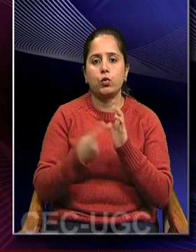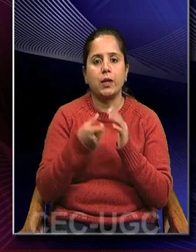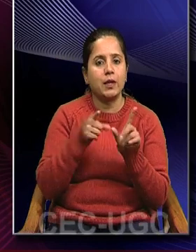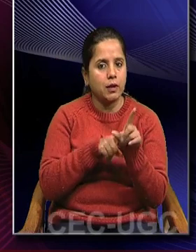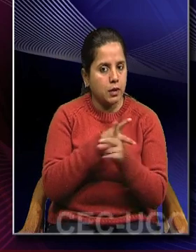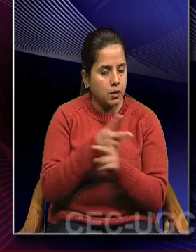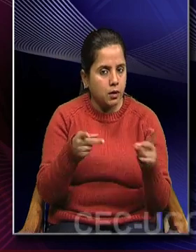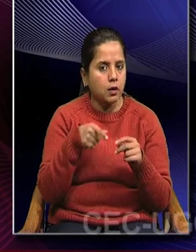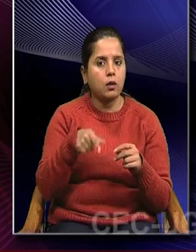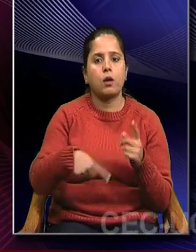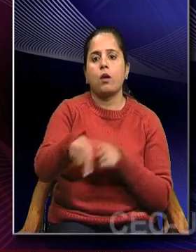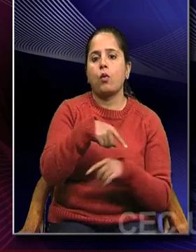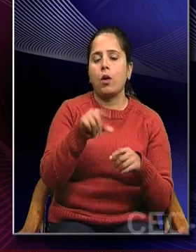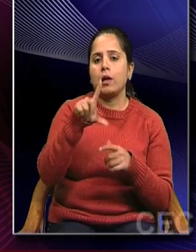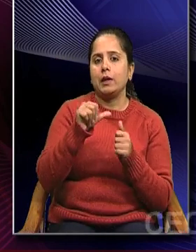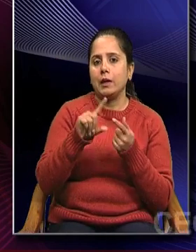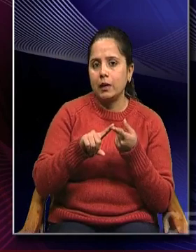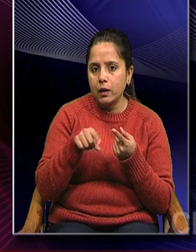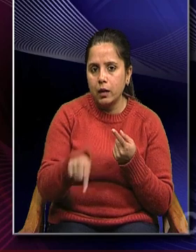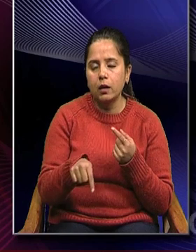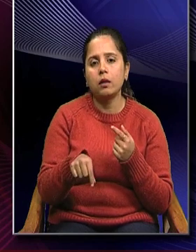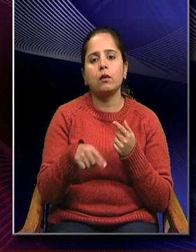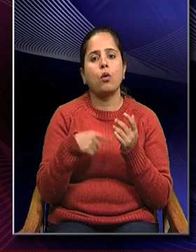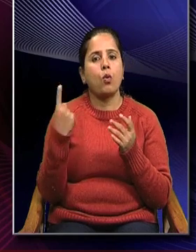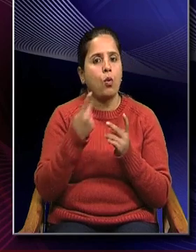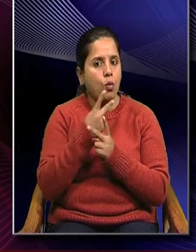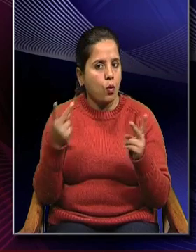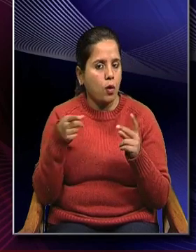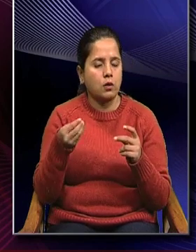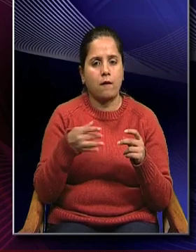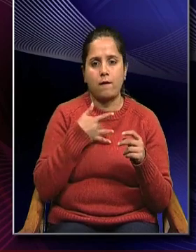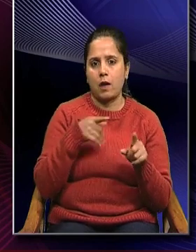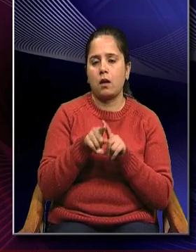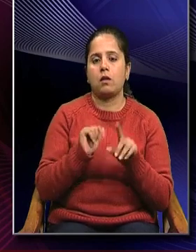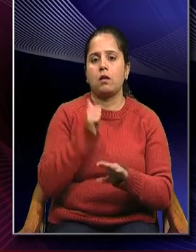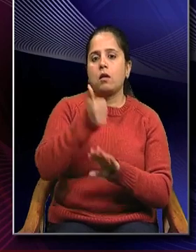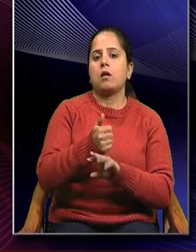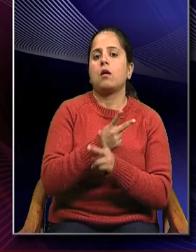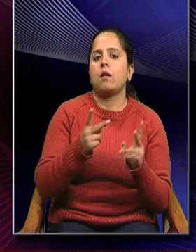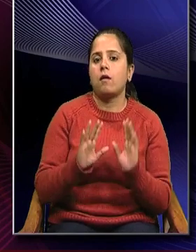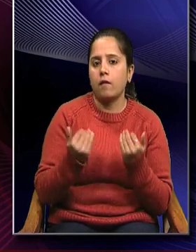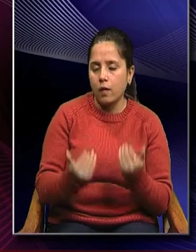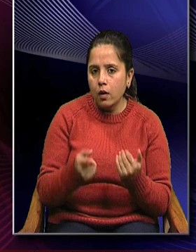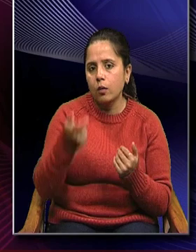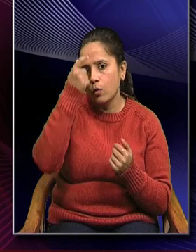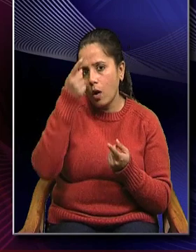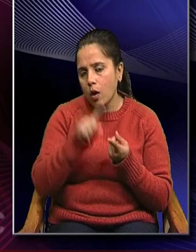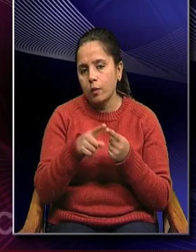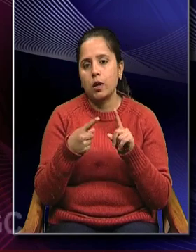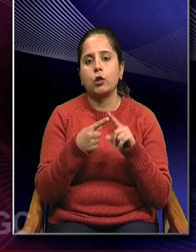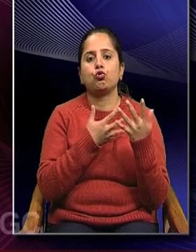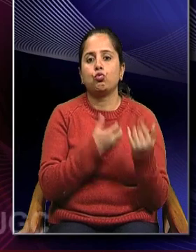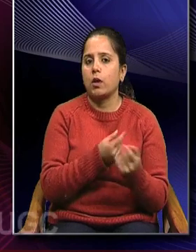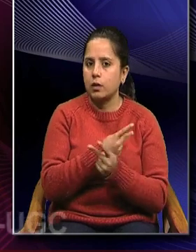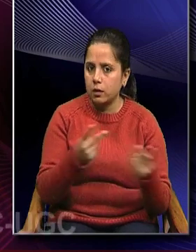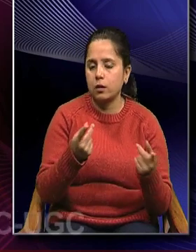Versailles, when League of Nations, it was in a way established, and this issue of trusteeship was in a